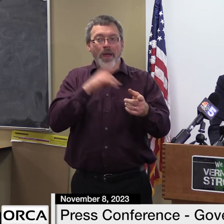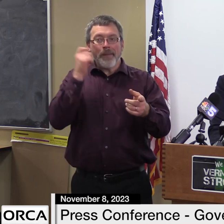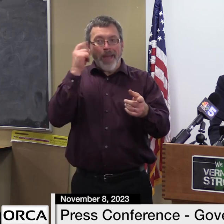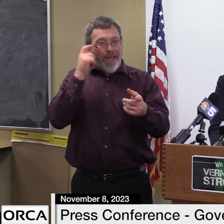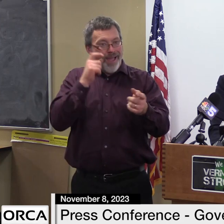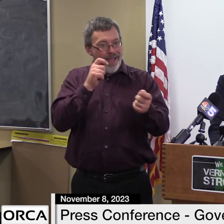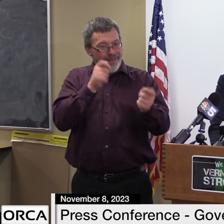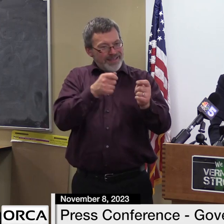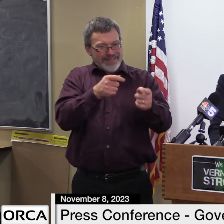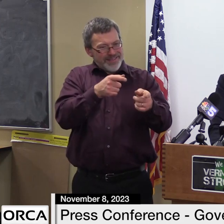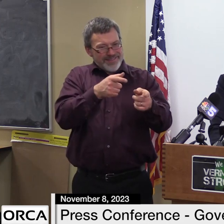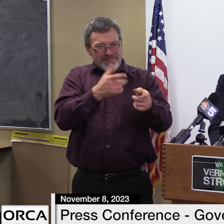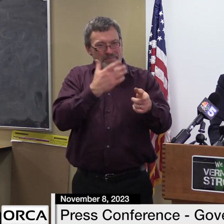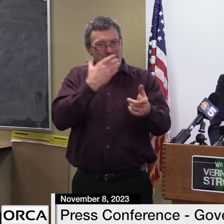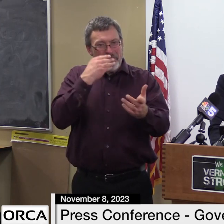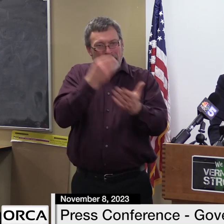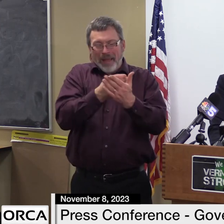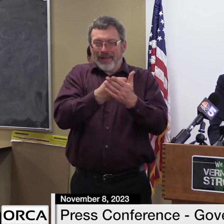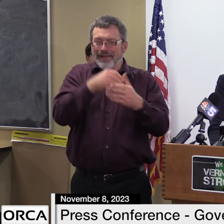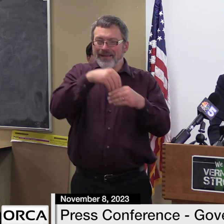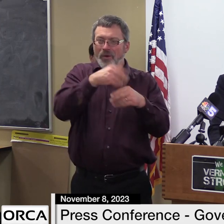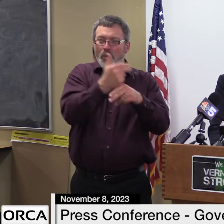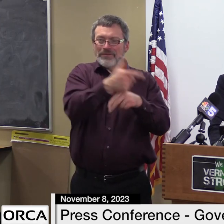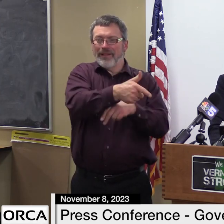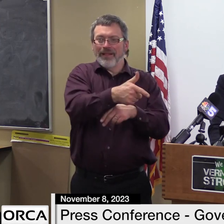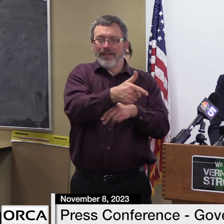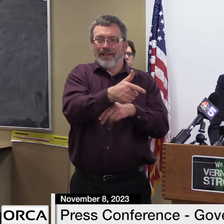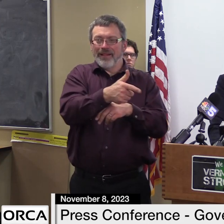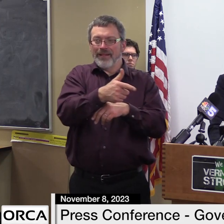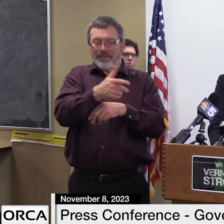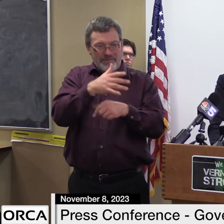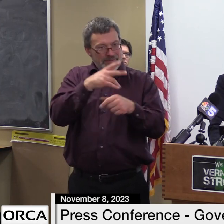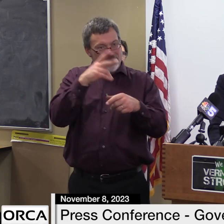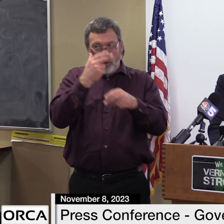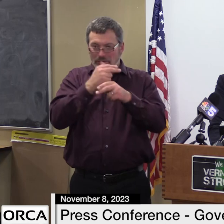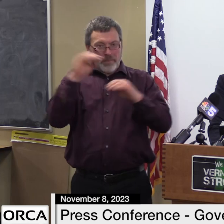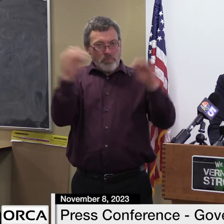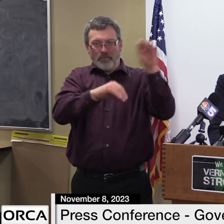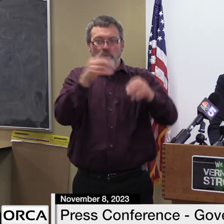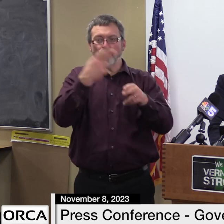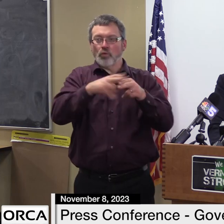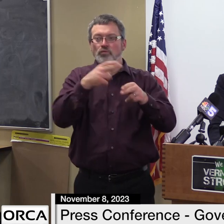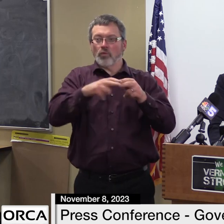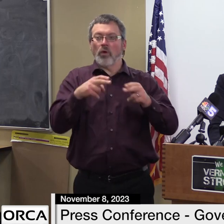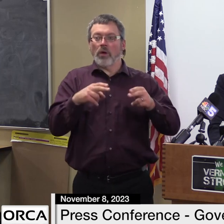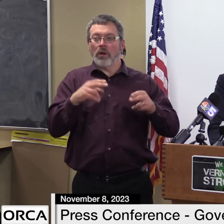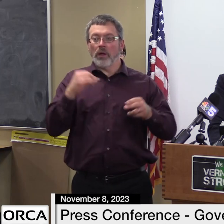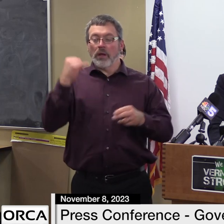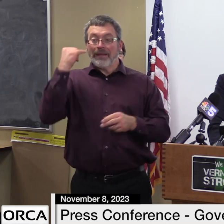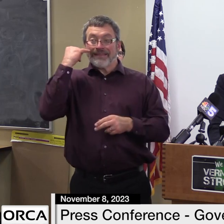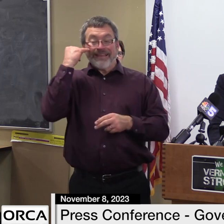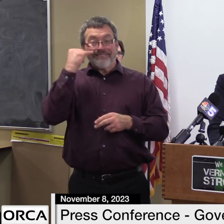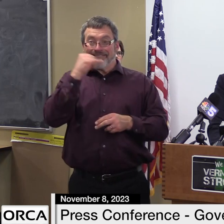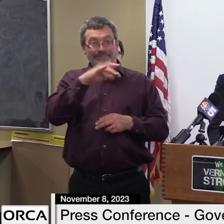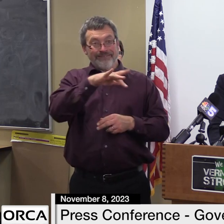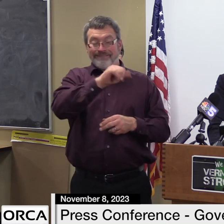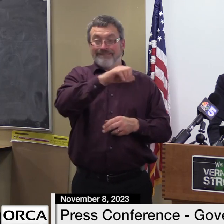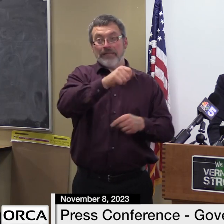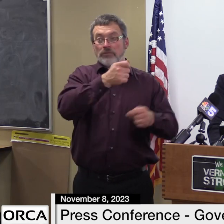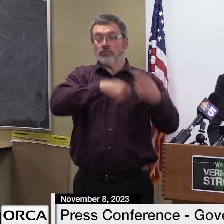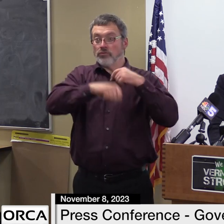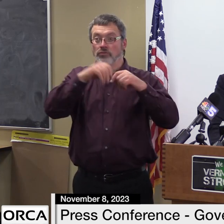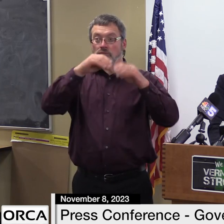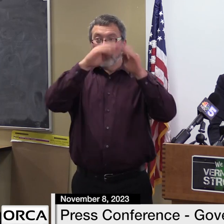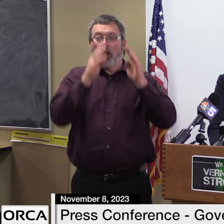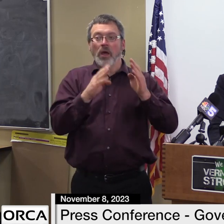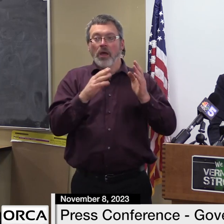hotels keep those rooms full. So we think with using less rooms, the fair market value for